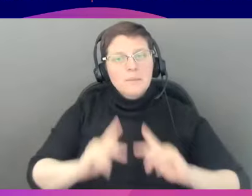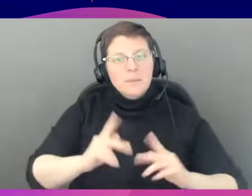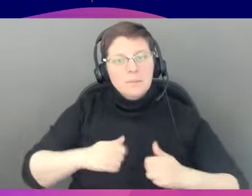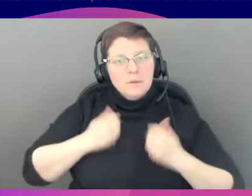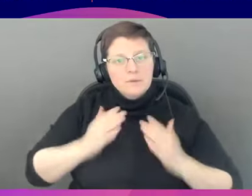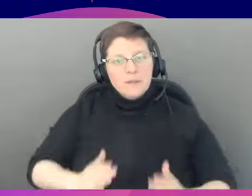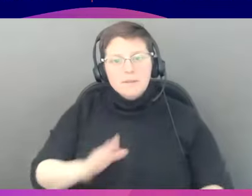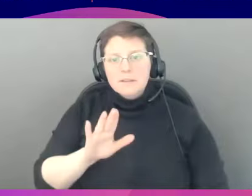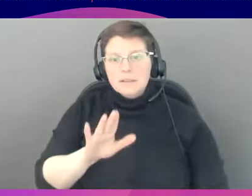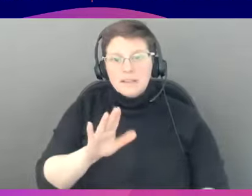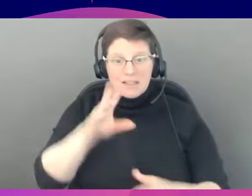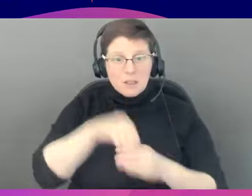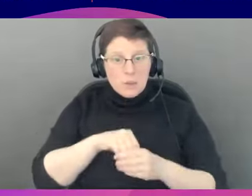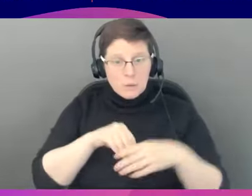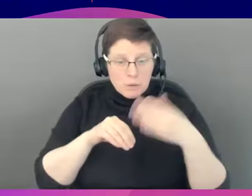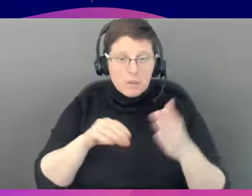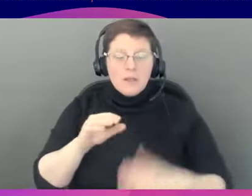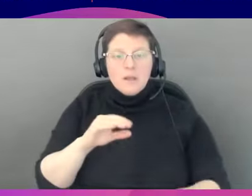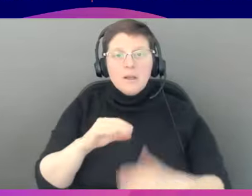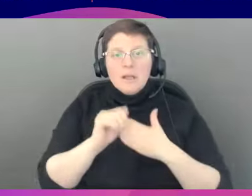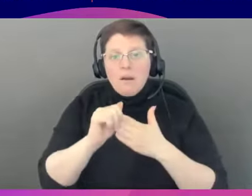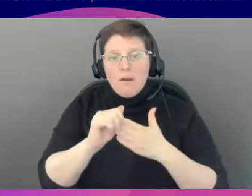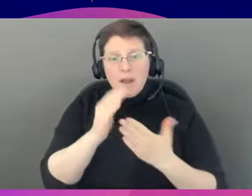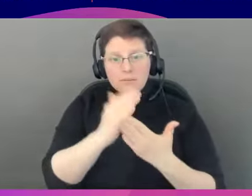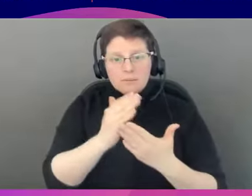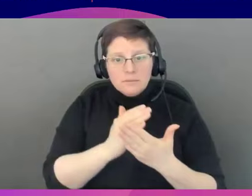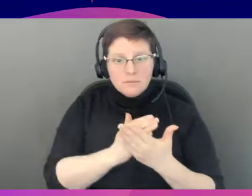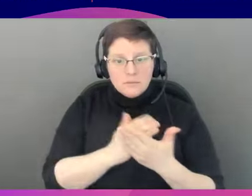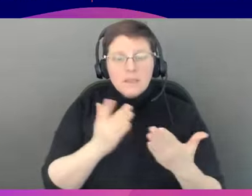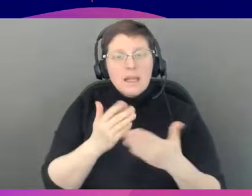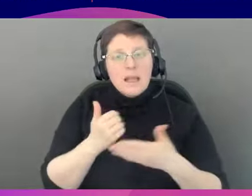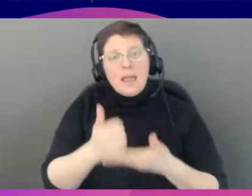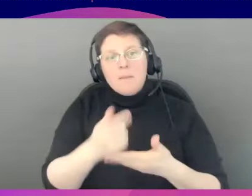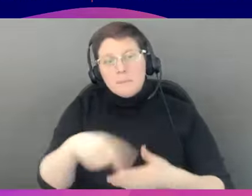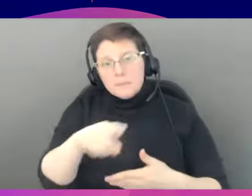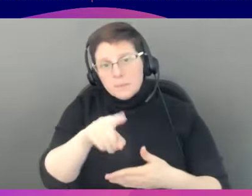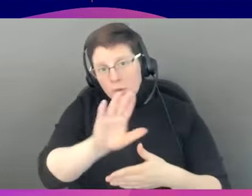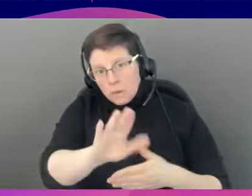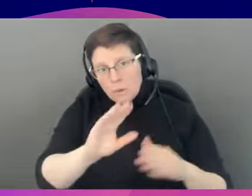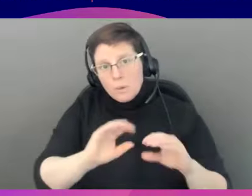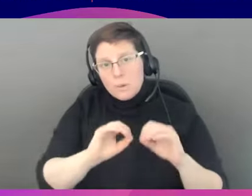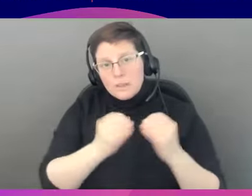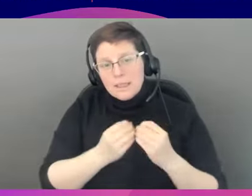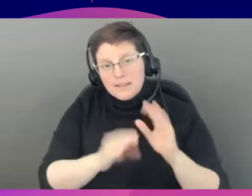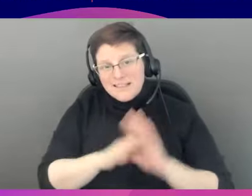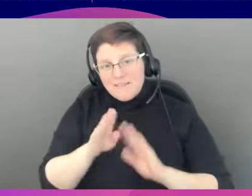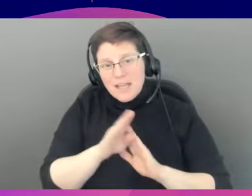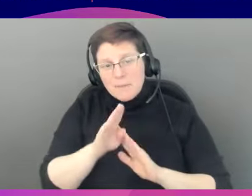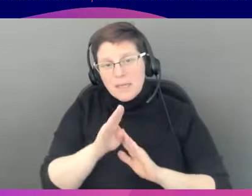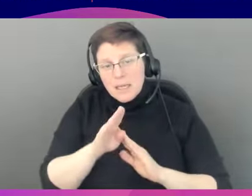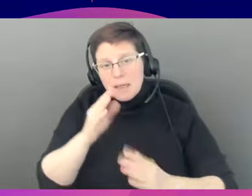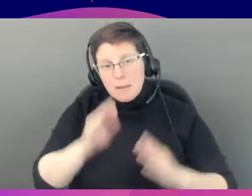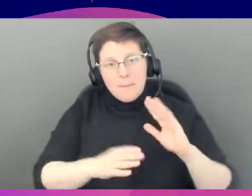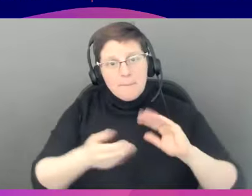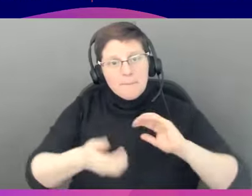guide, which includes the data and themes found from the social network analysis to be able to support your organization in developing collaborative